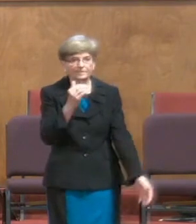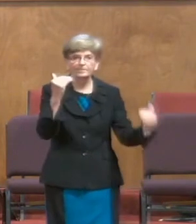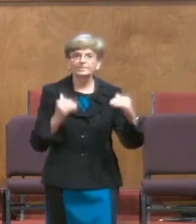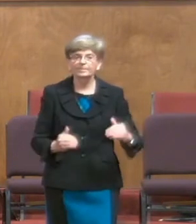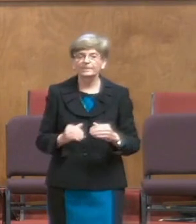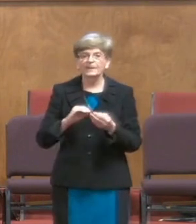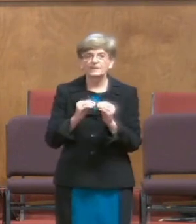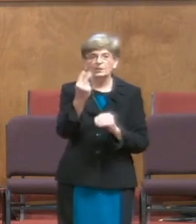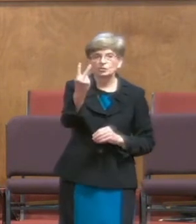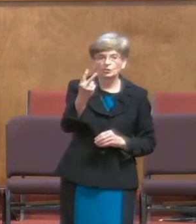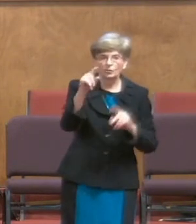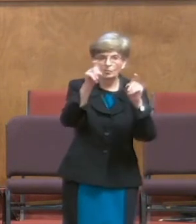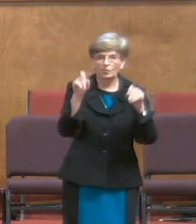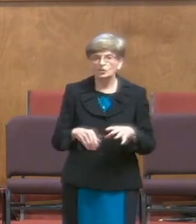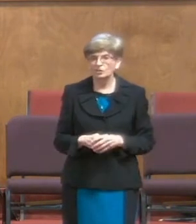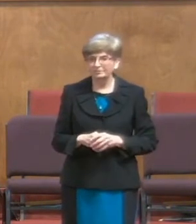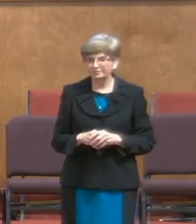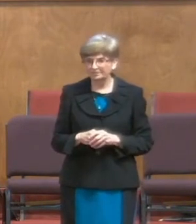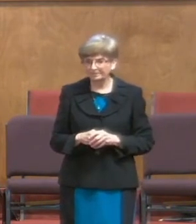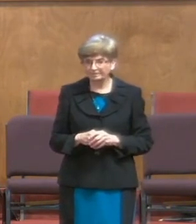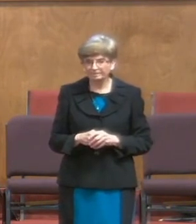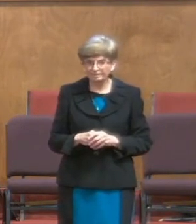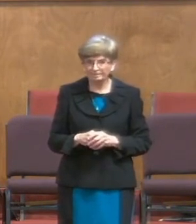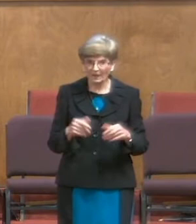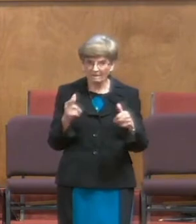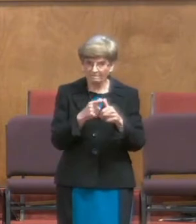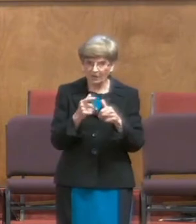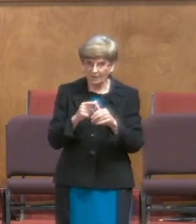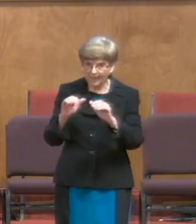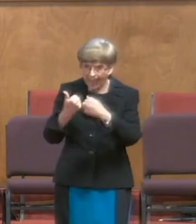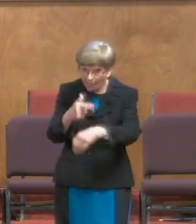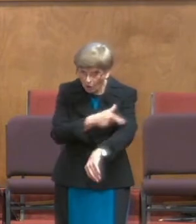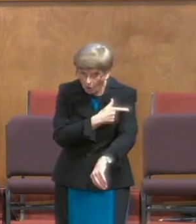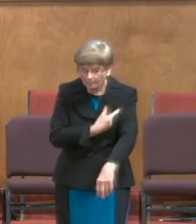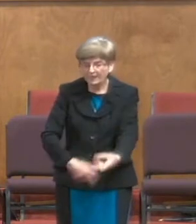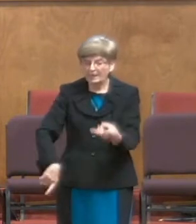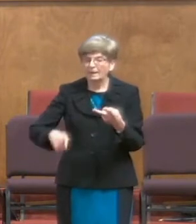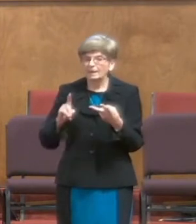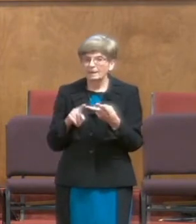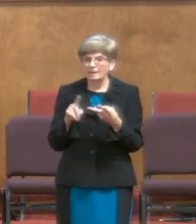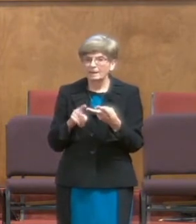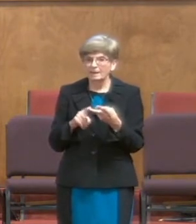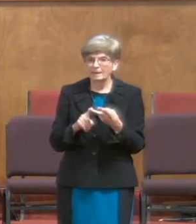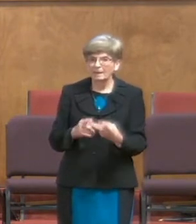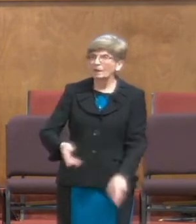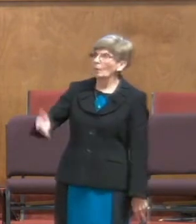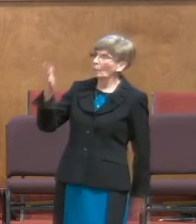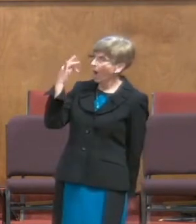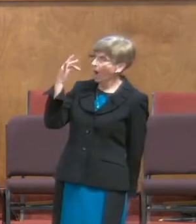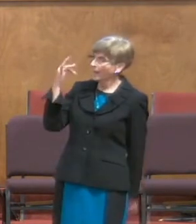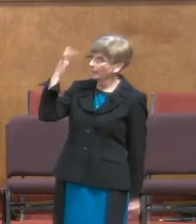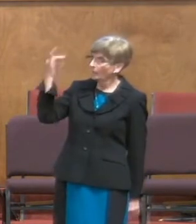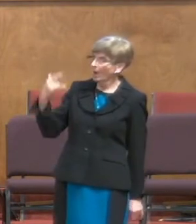this. You've asked maybe that question, how long? But how many of you have asked the question, why?